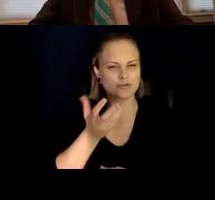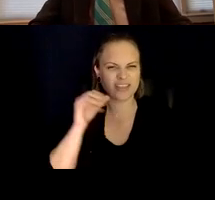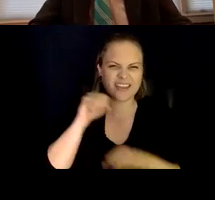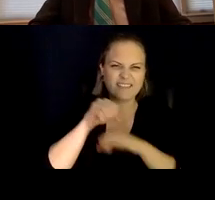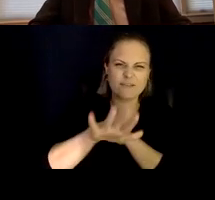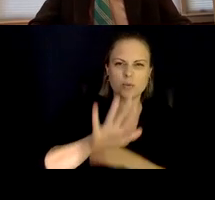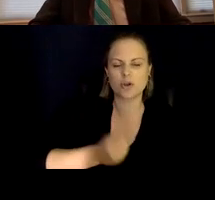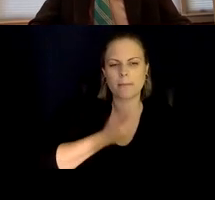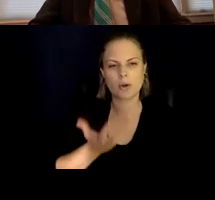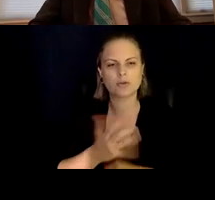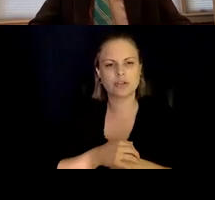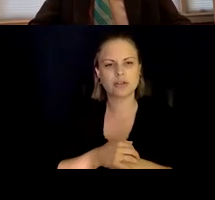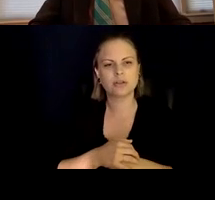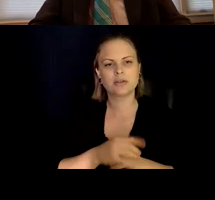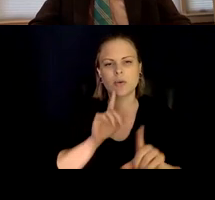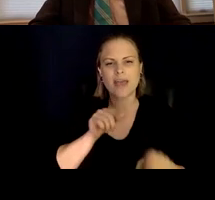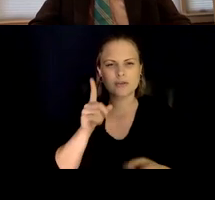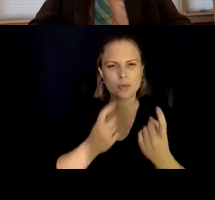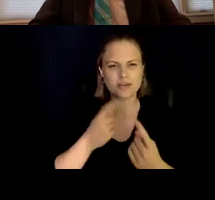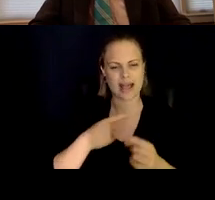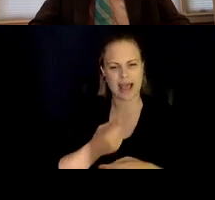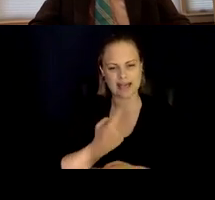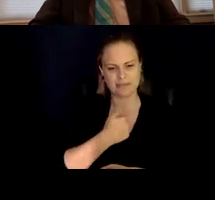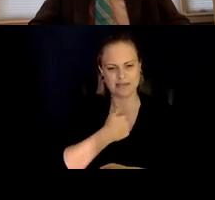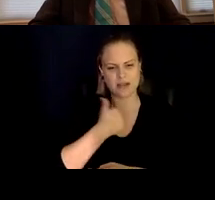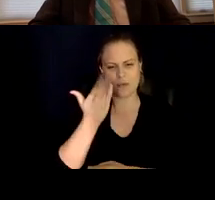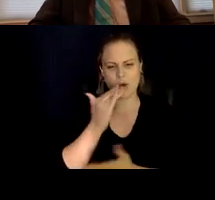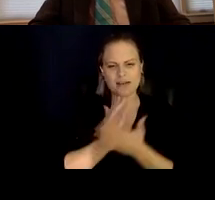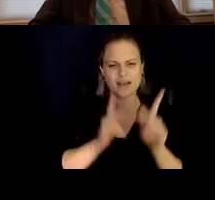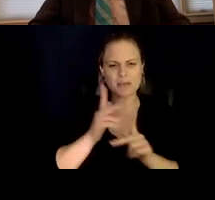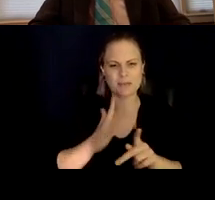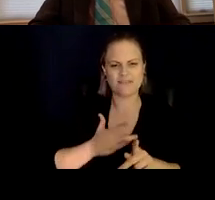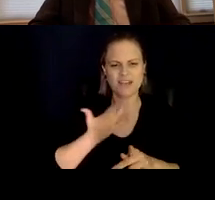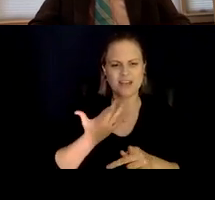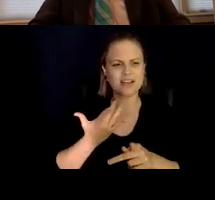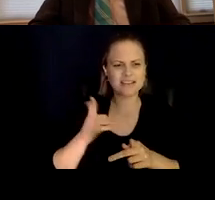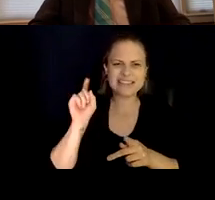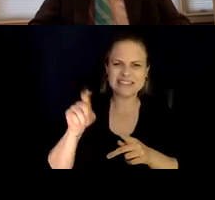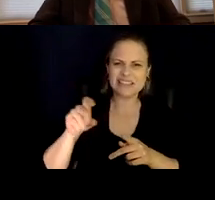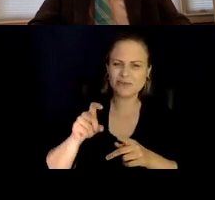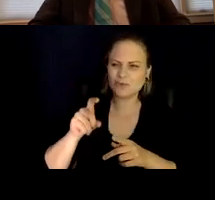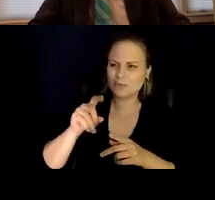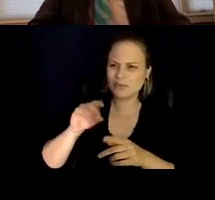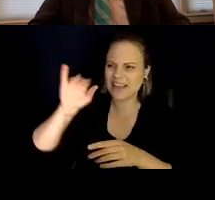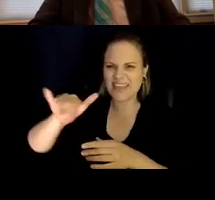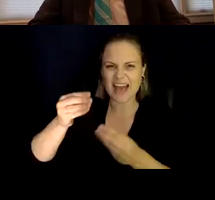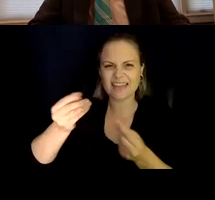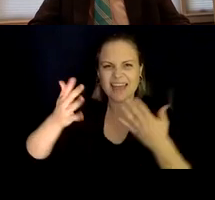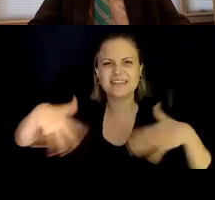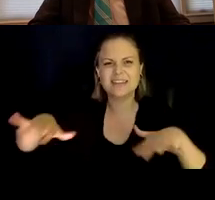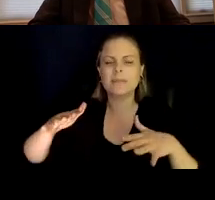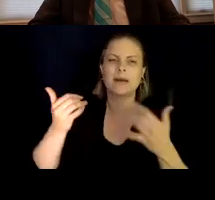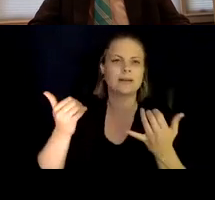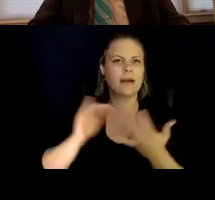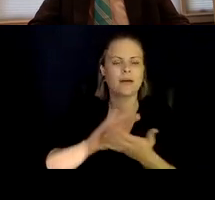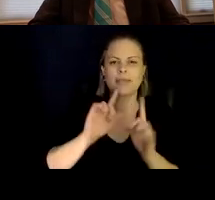question I asked myself about why some people feel compelled to be in the landscape of the Harworth moors has become clearer over